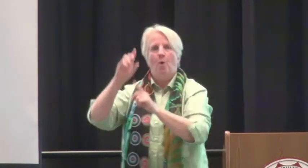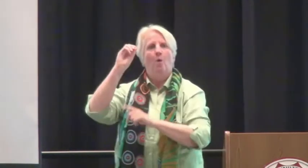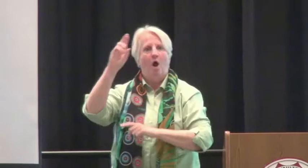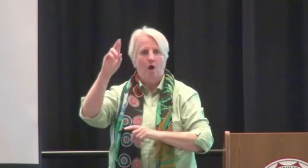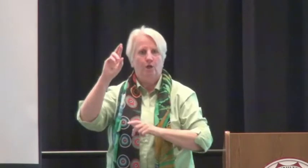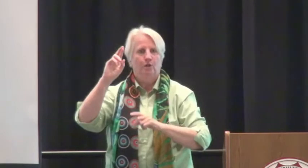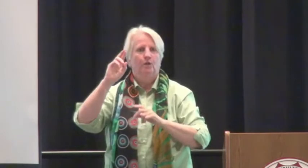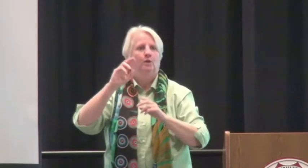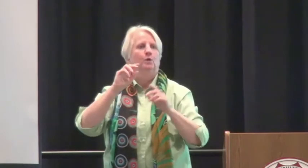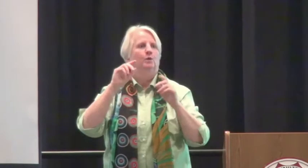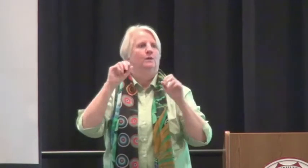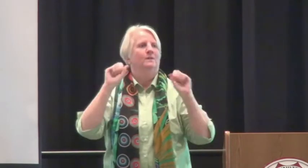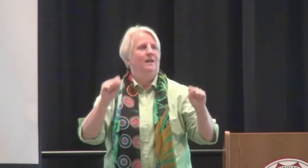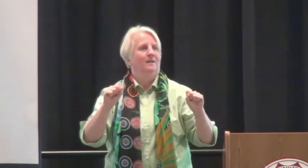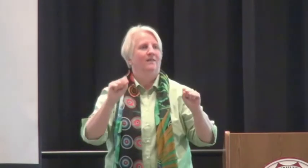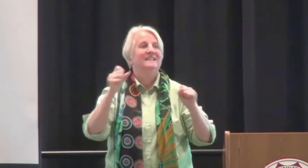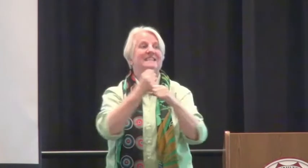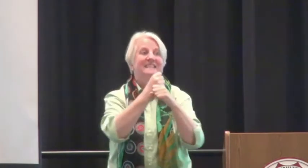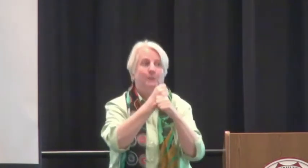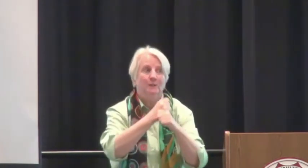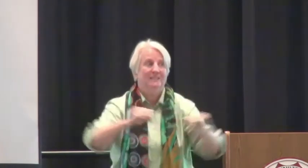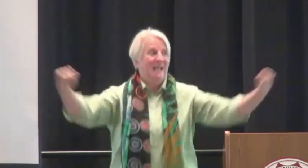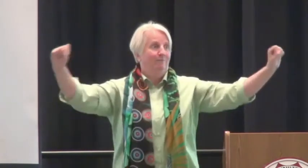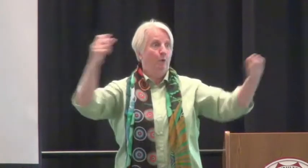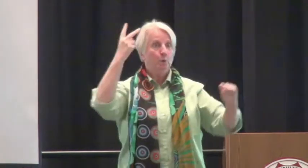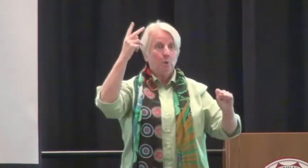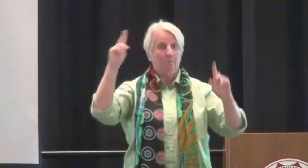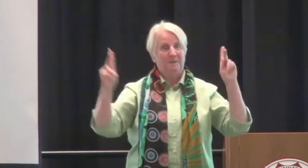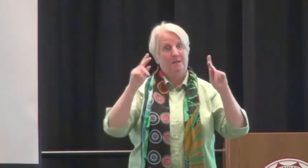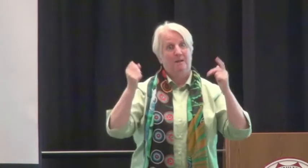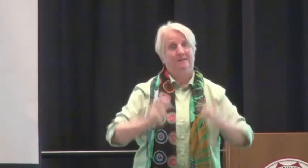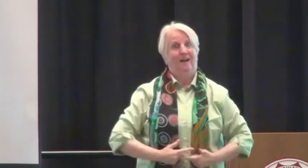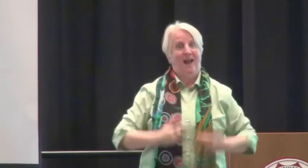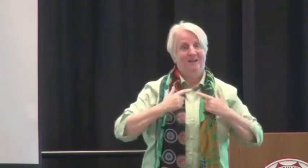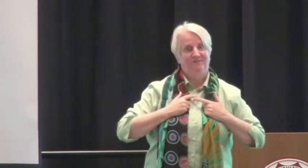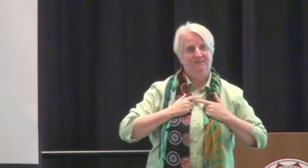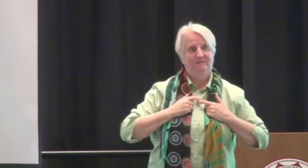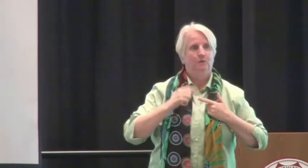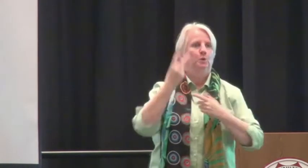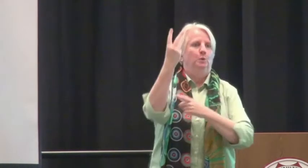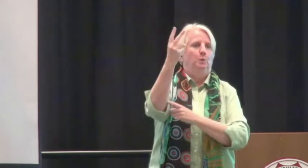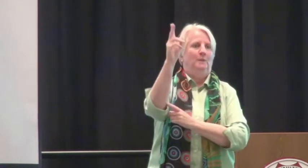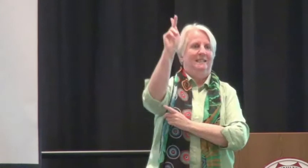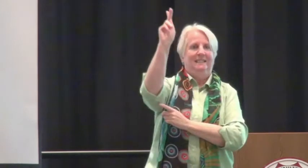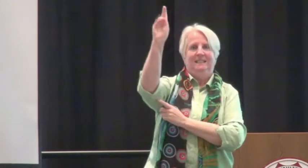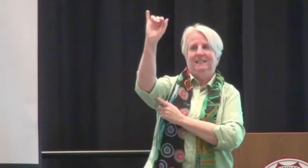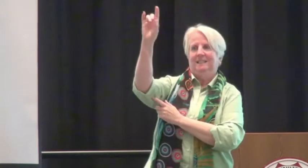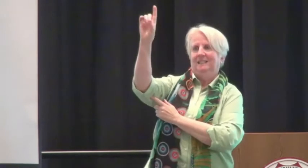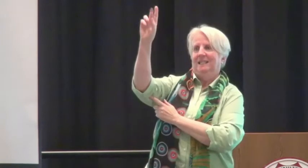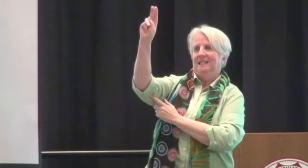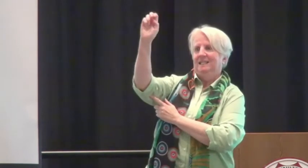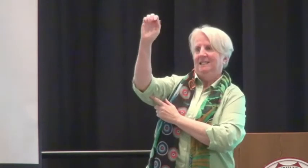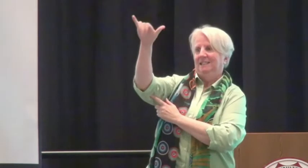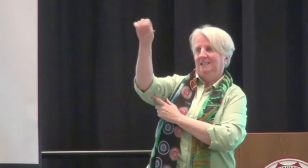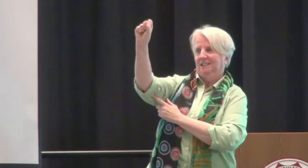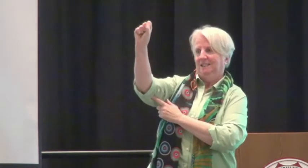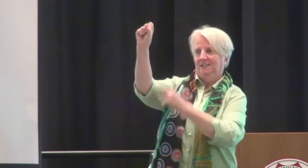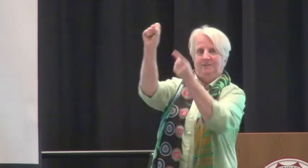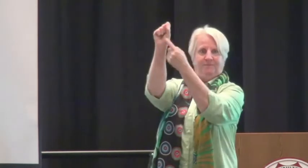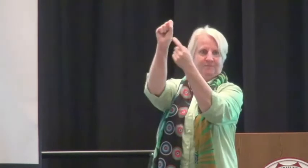fourth day, where she was brought to the operating room in order to save two of her